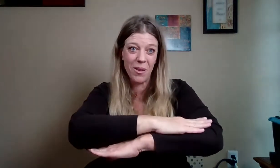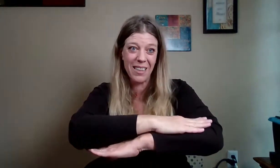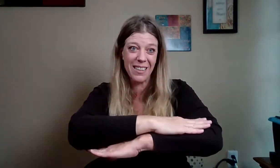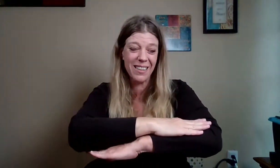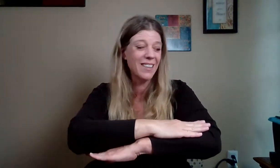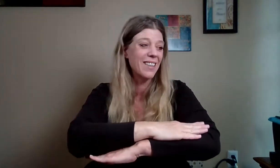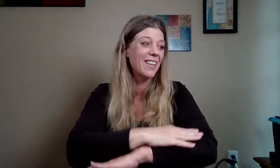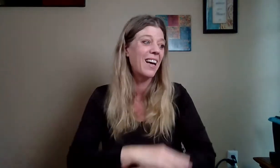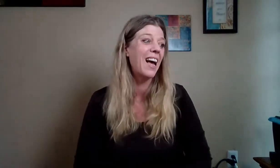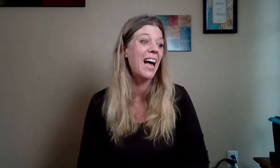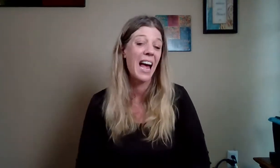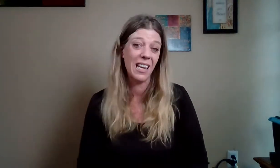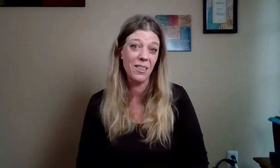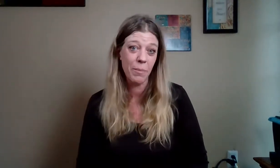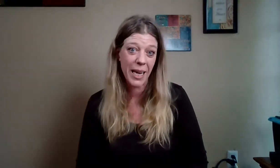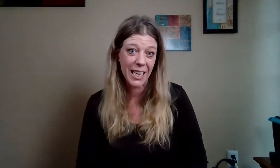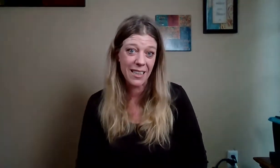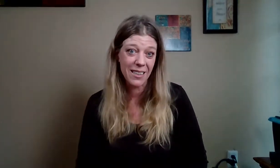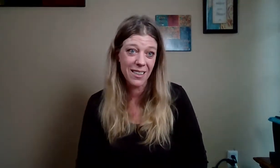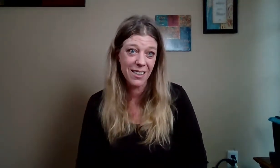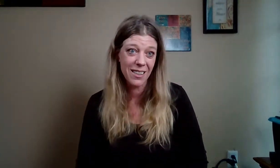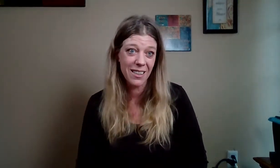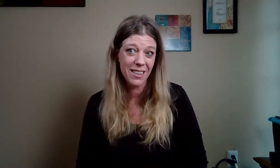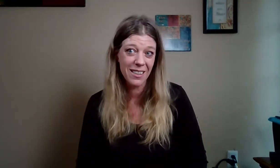Table. And bed.